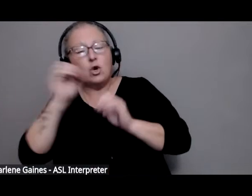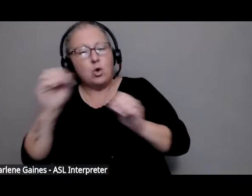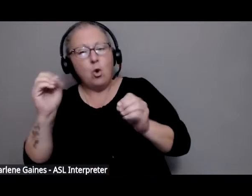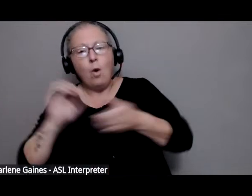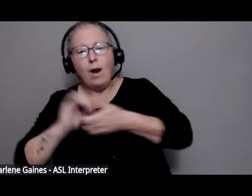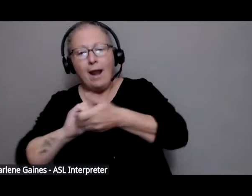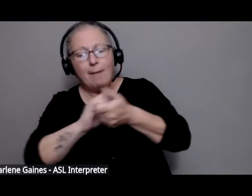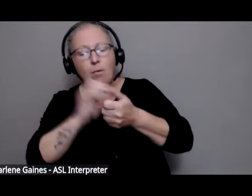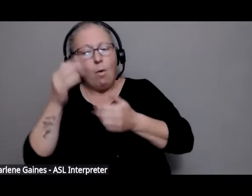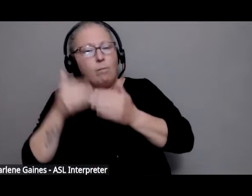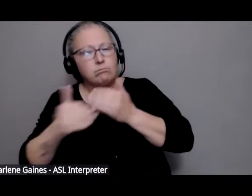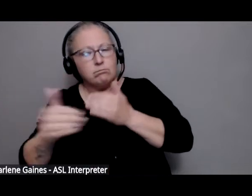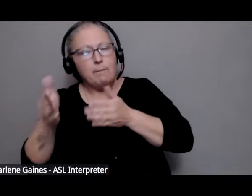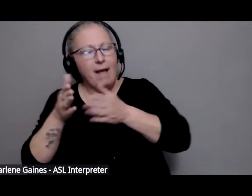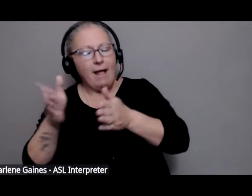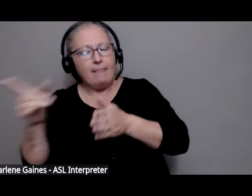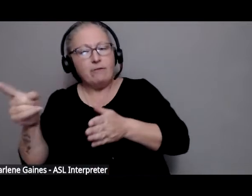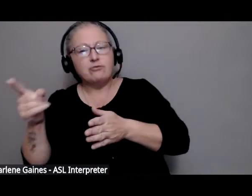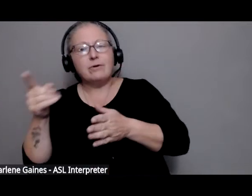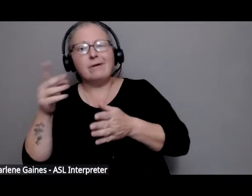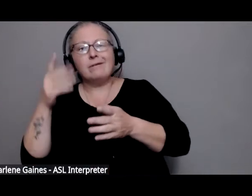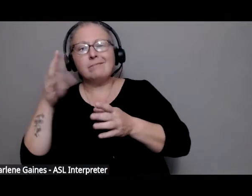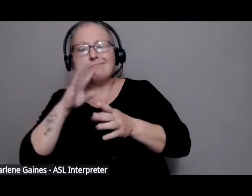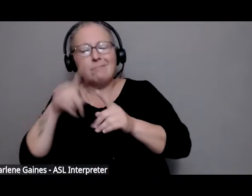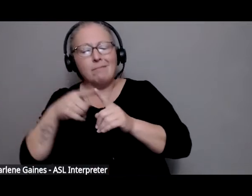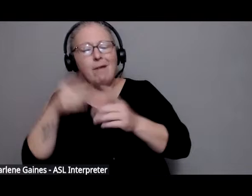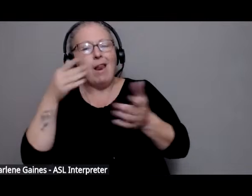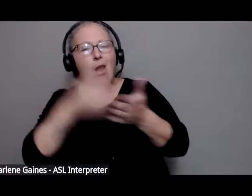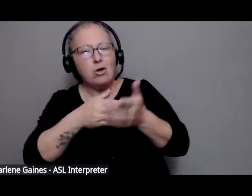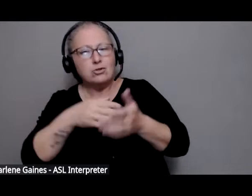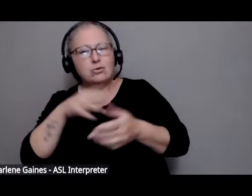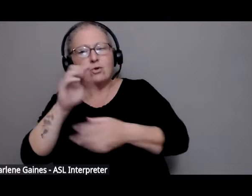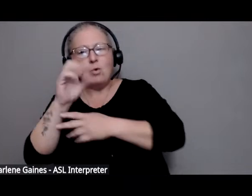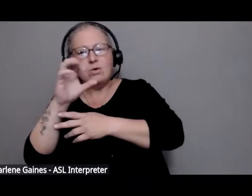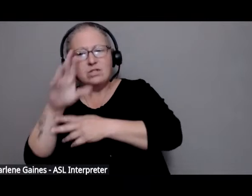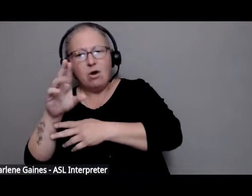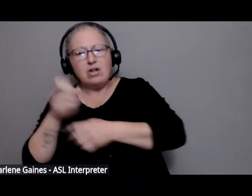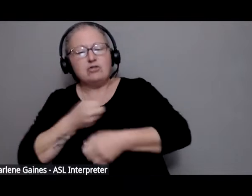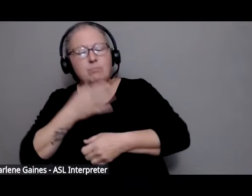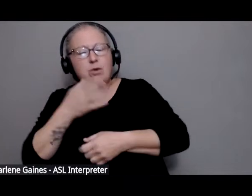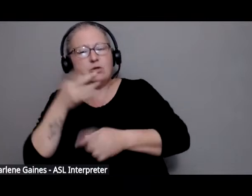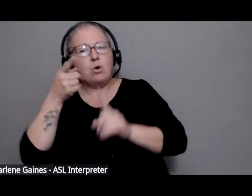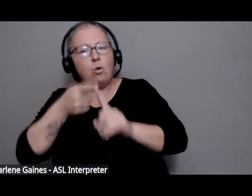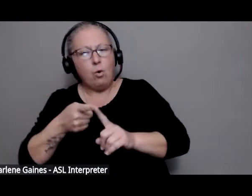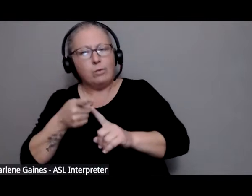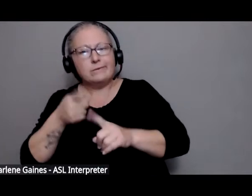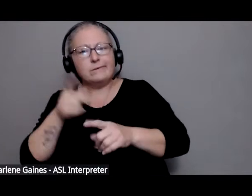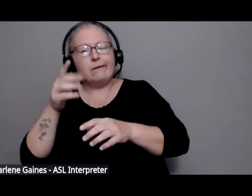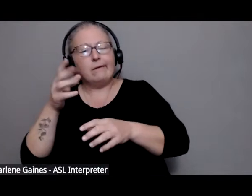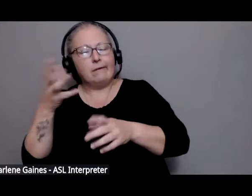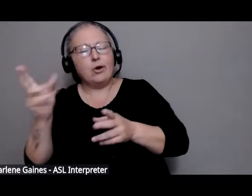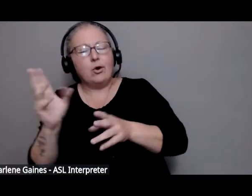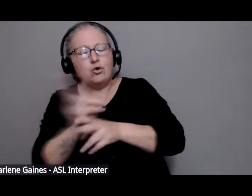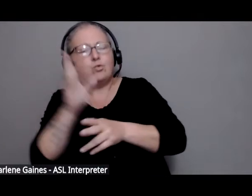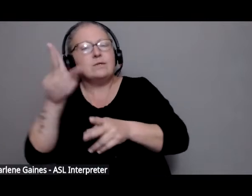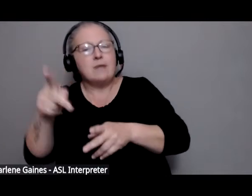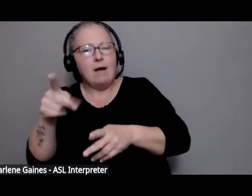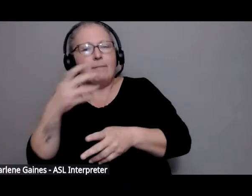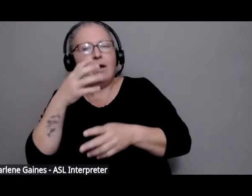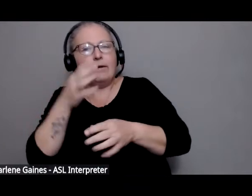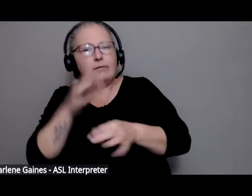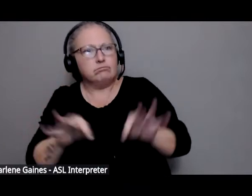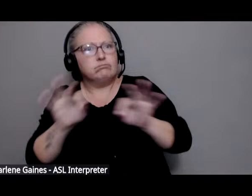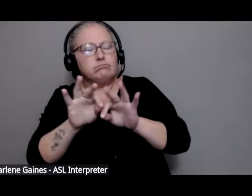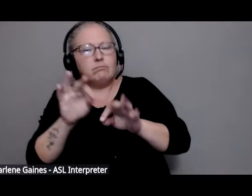Trustee Jacobson went on to suggest lawsuits and OCR complaints with express goals of tying up valuable resources and funding to get